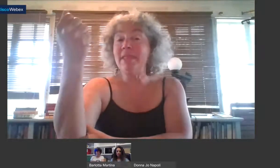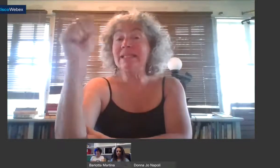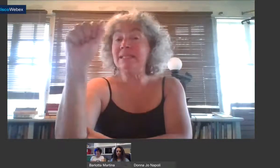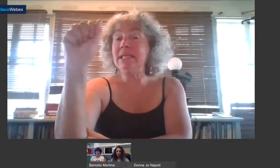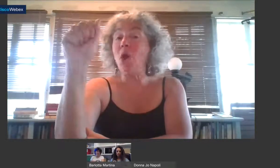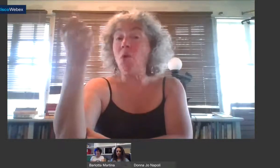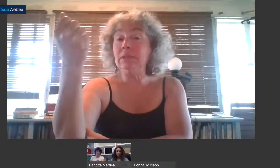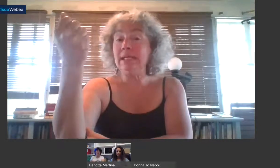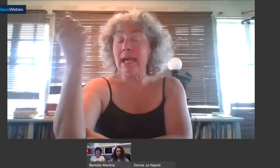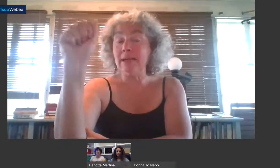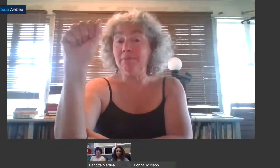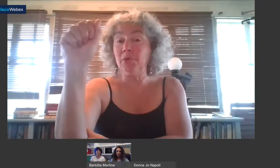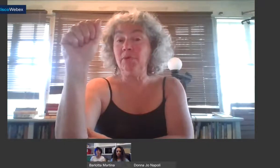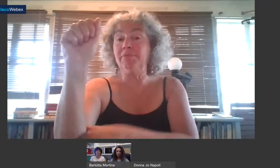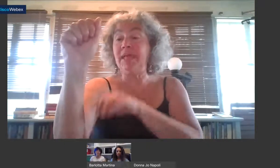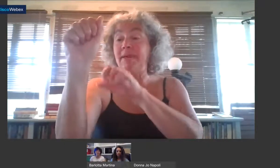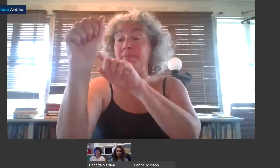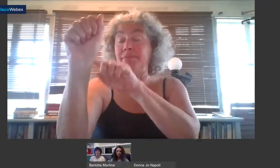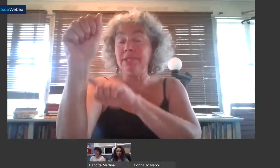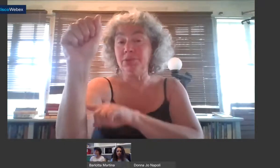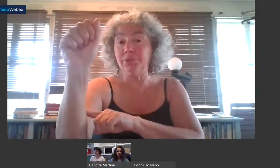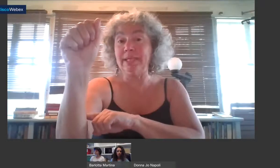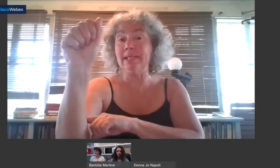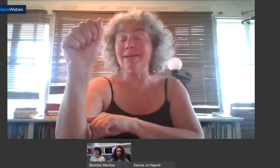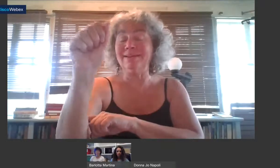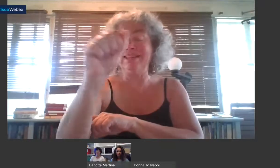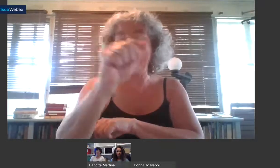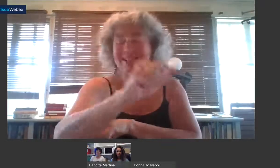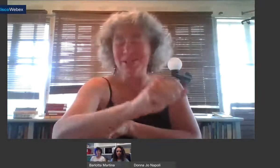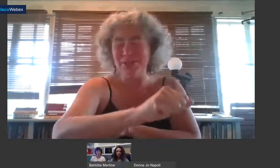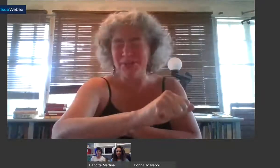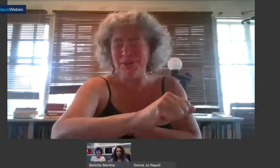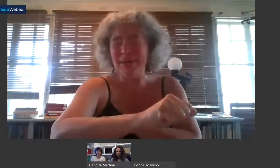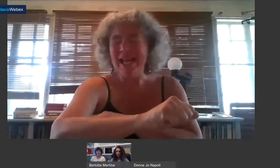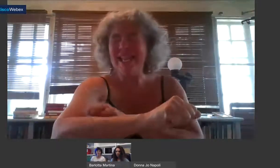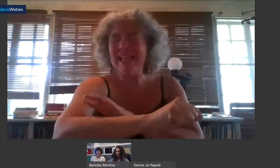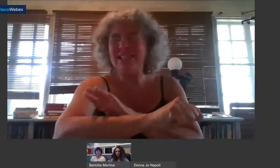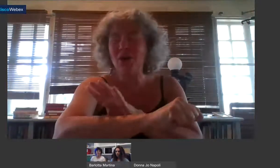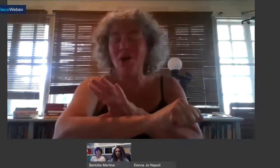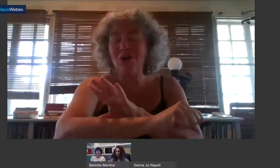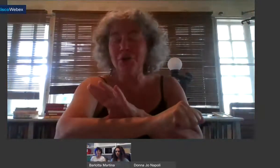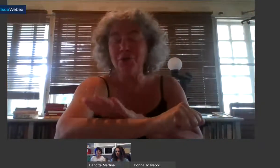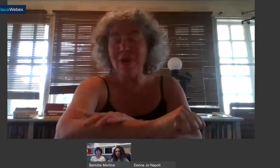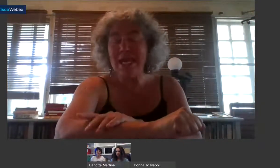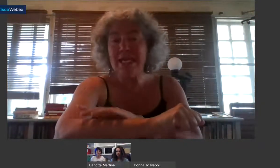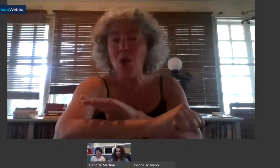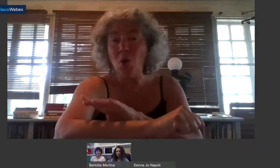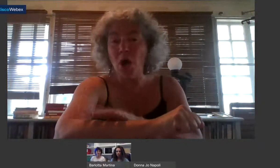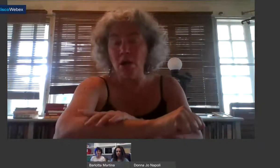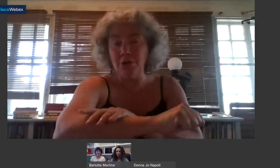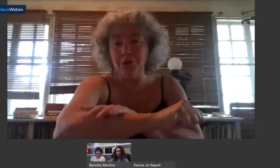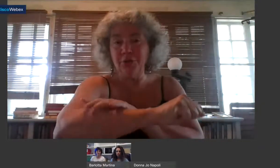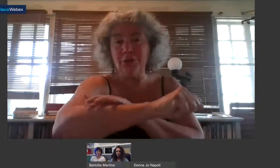That's the only kind of move that this joint can do. It's called your radio-ulnar